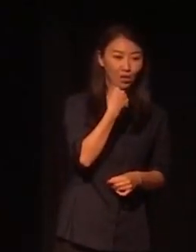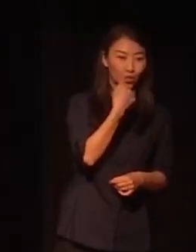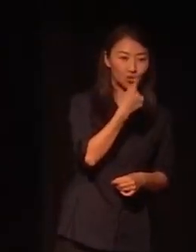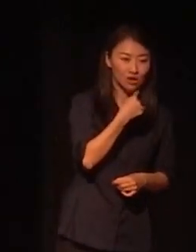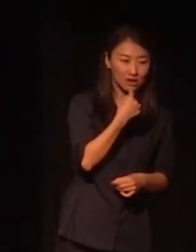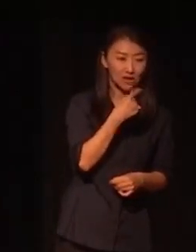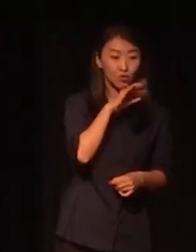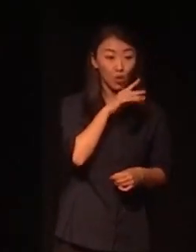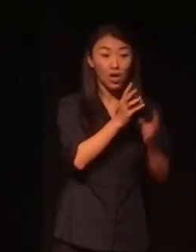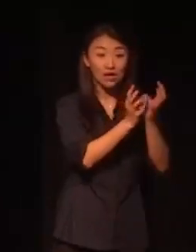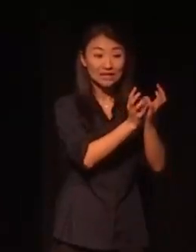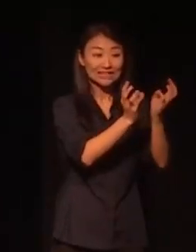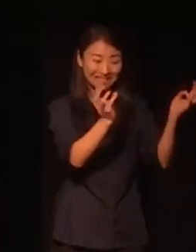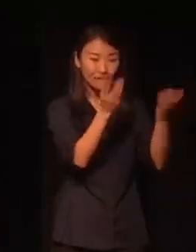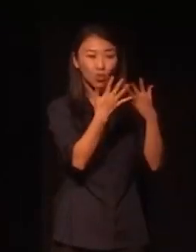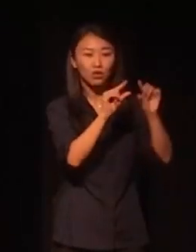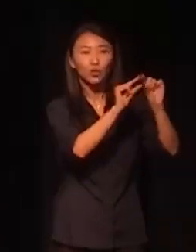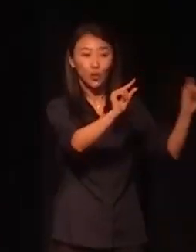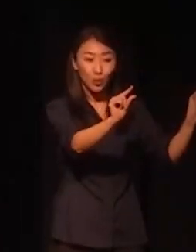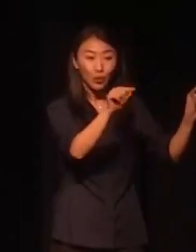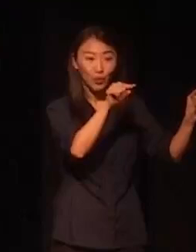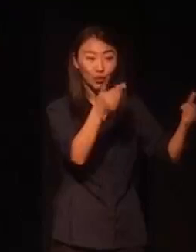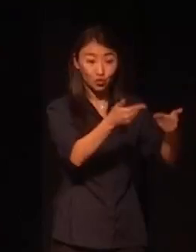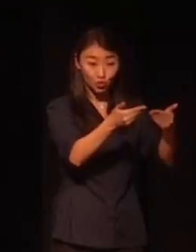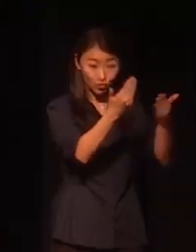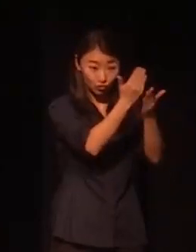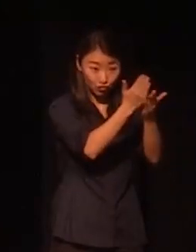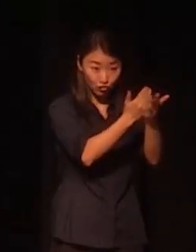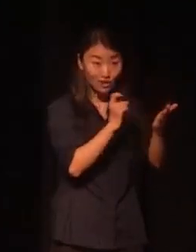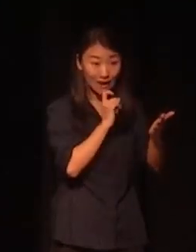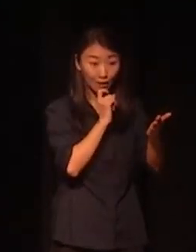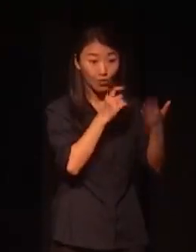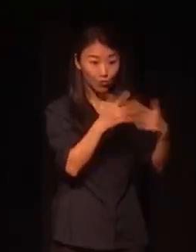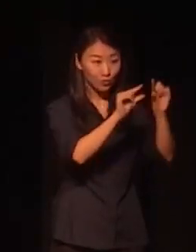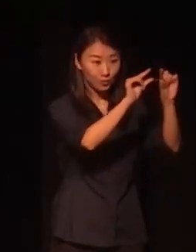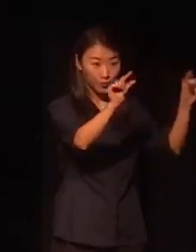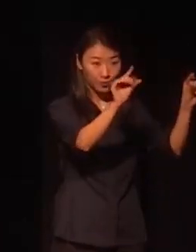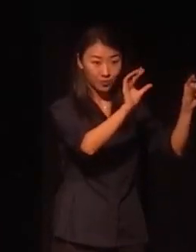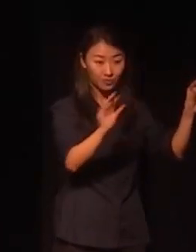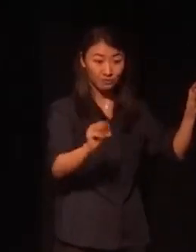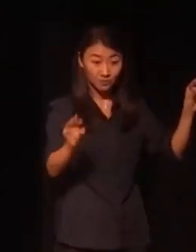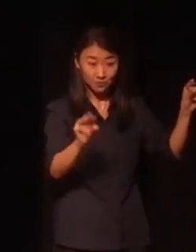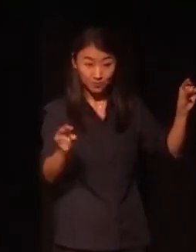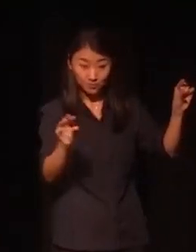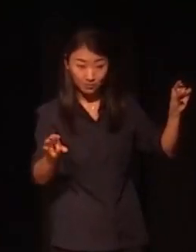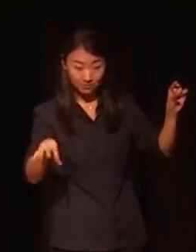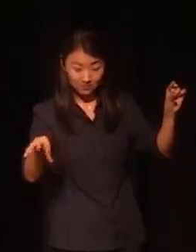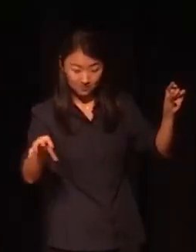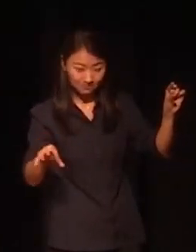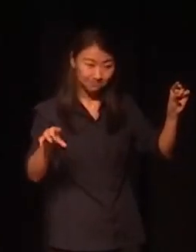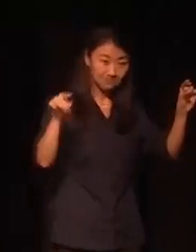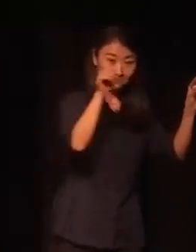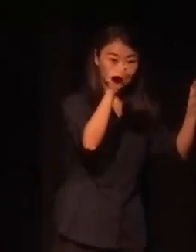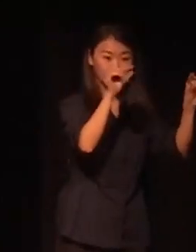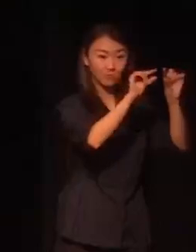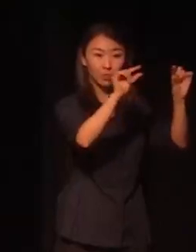a line or a sentence in a recipe, you move the mouse over the sentence such